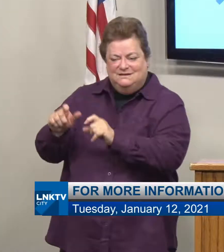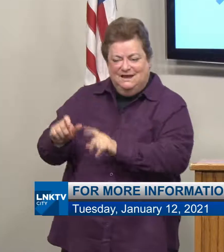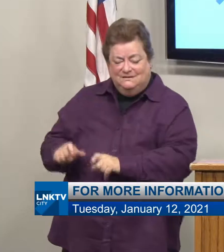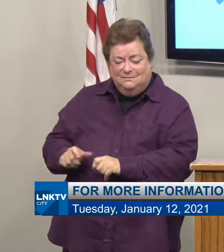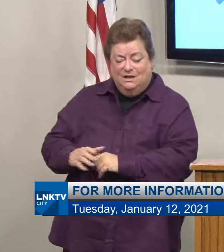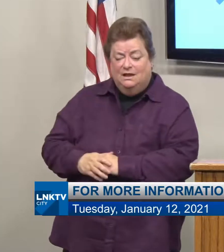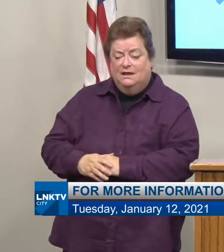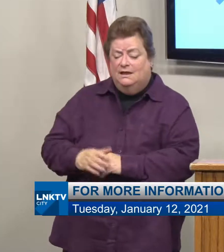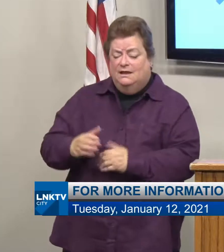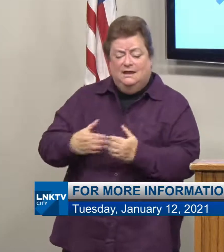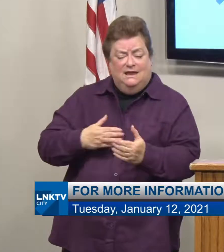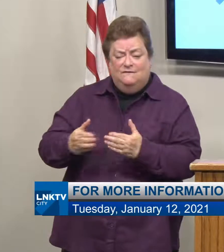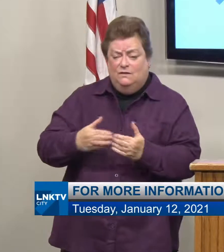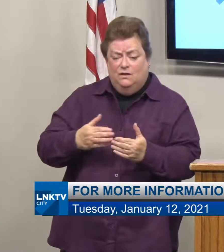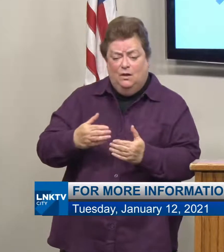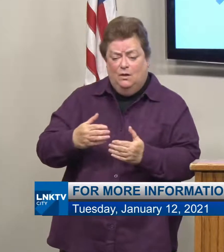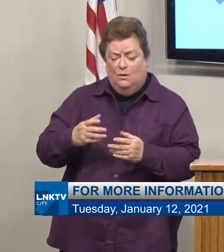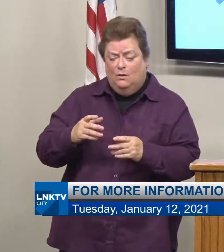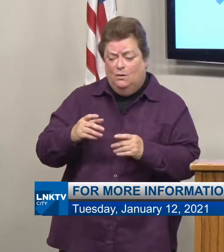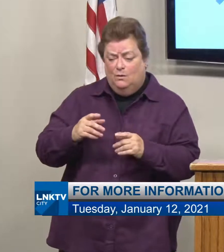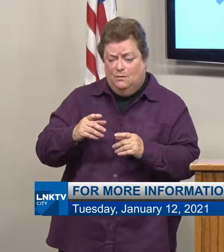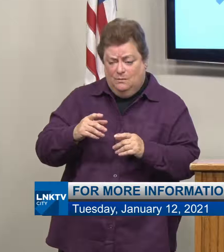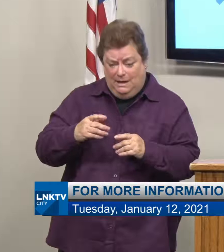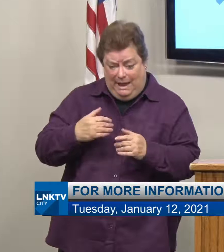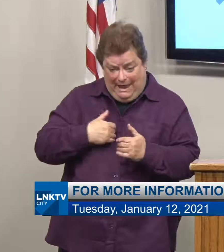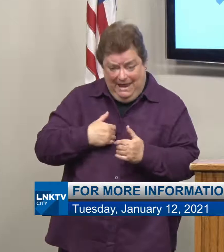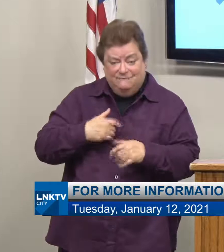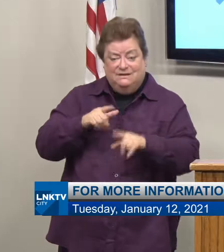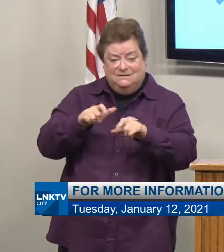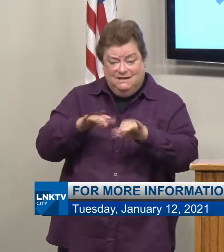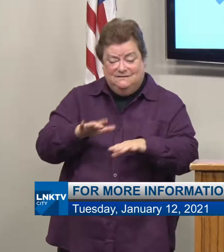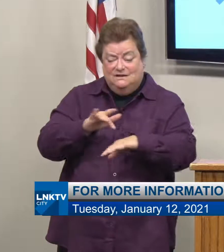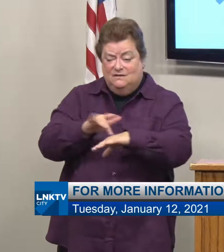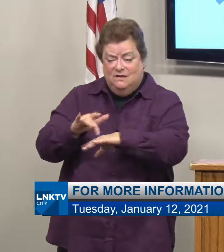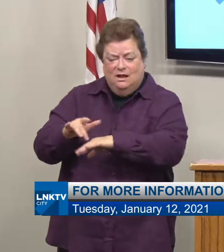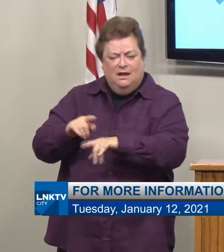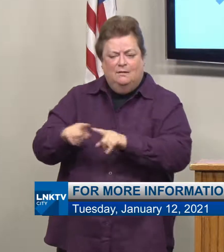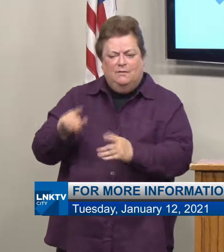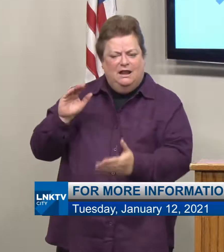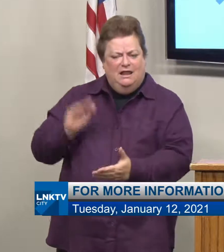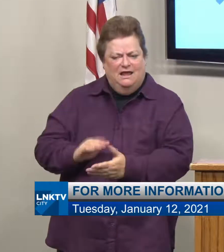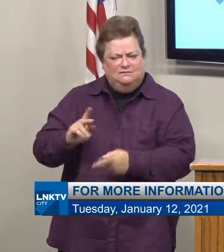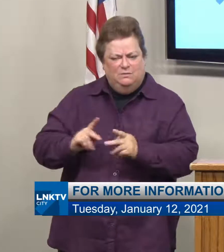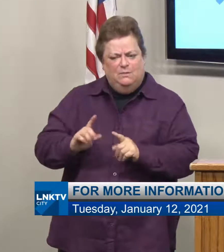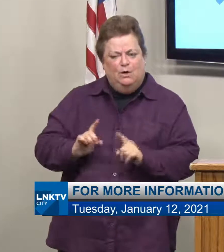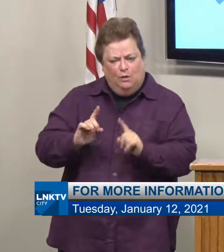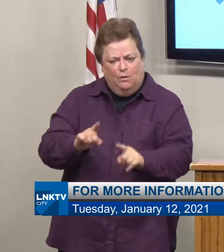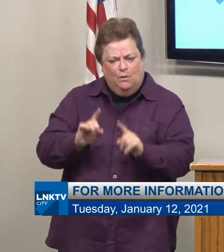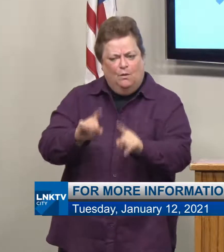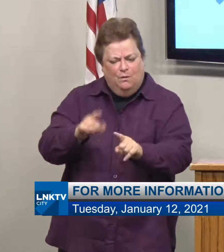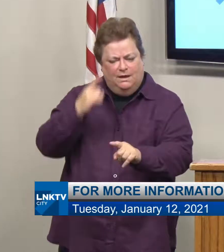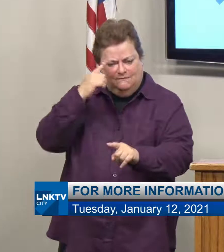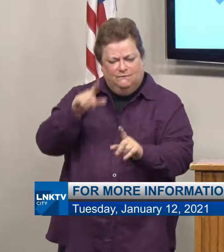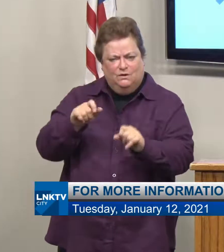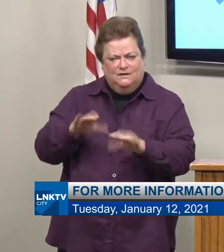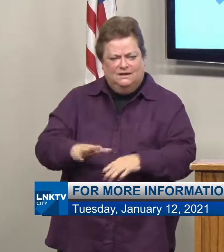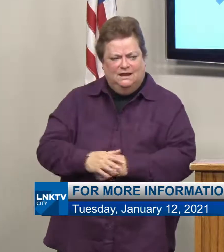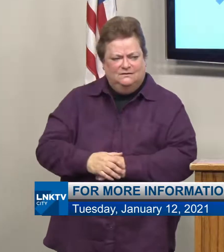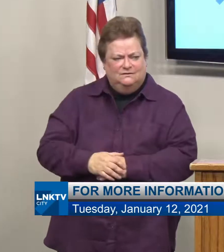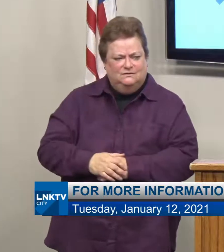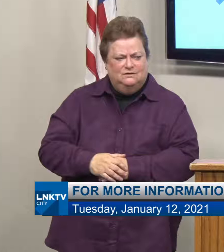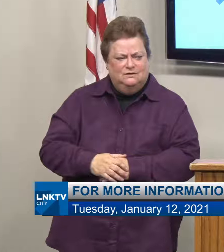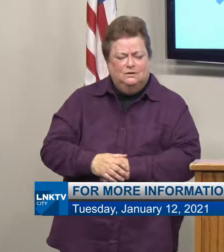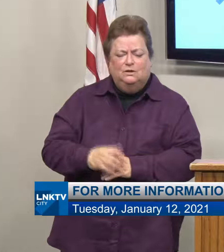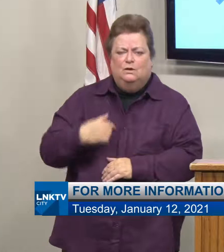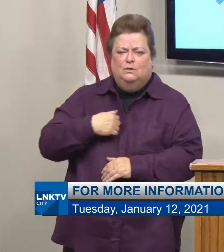widely available, we see fewer people going in for testing. So those are really the key metrics that we're looking at. We're